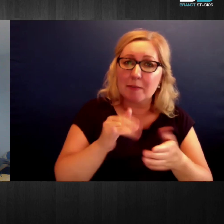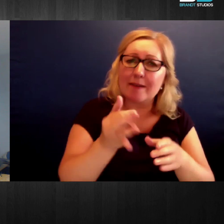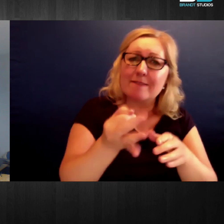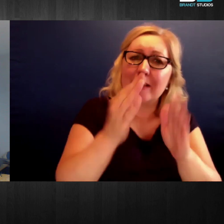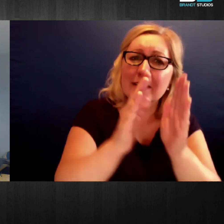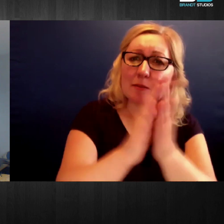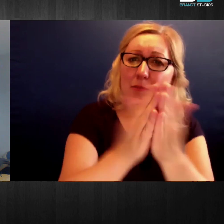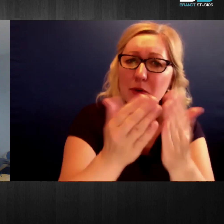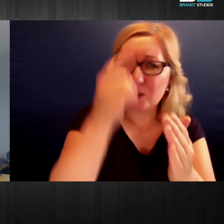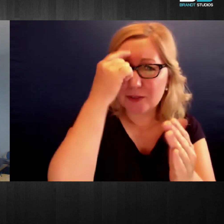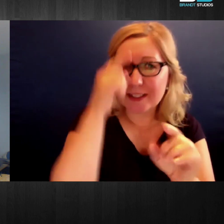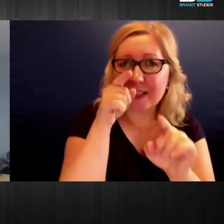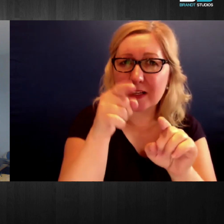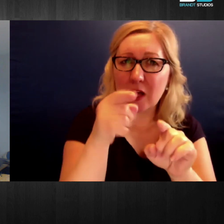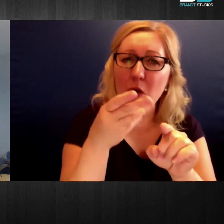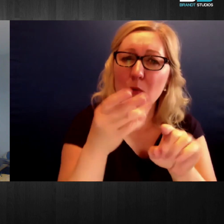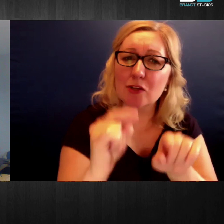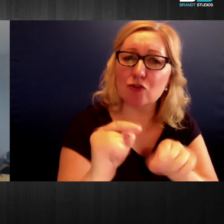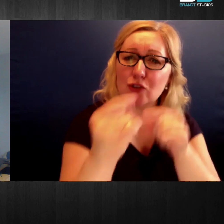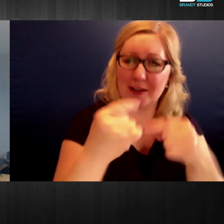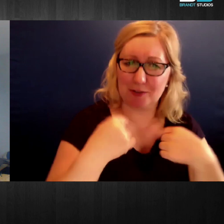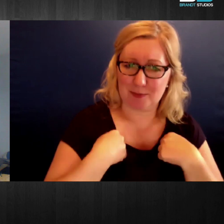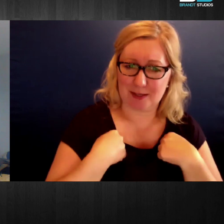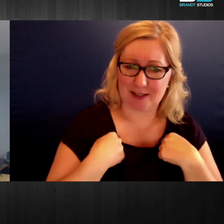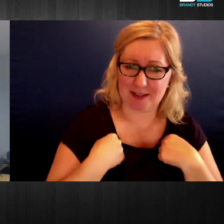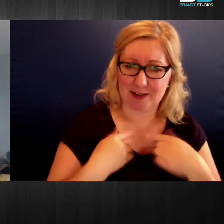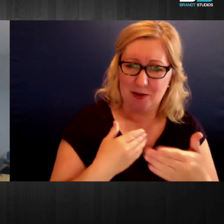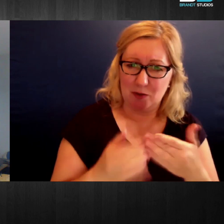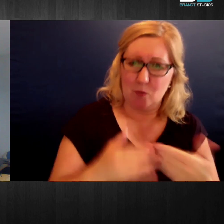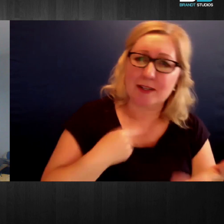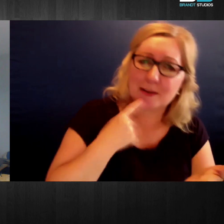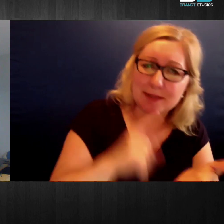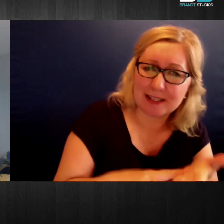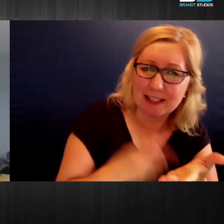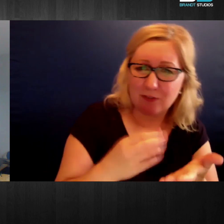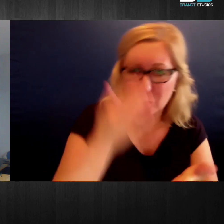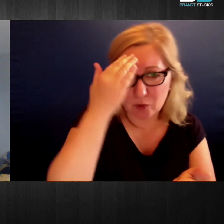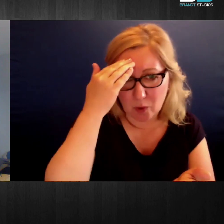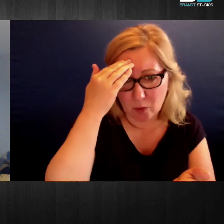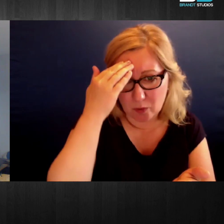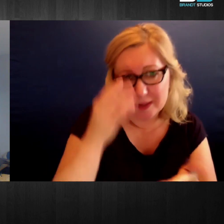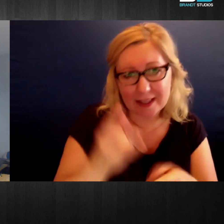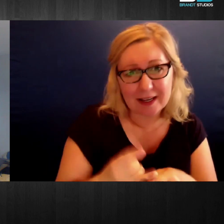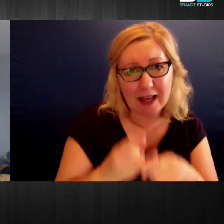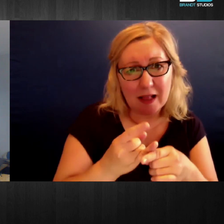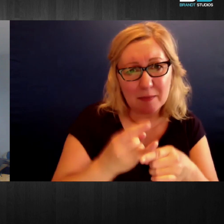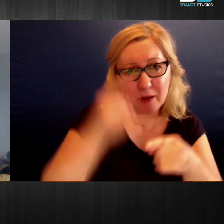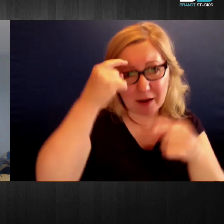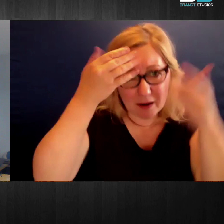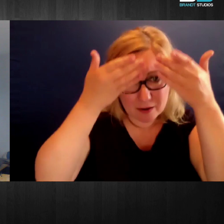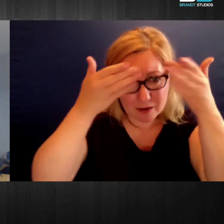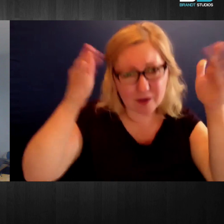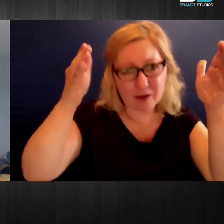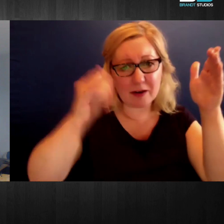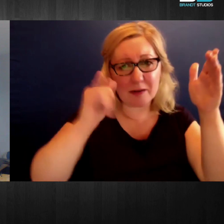will really change your point of view and your perspective on things. And of course, it's also important to read with someone else. We have